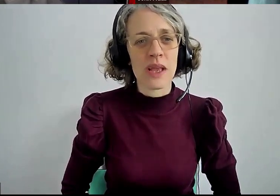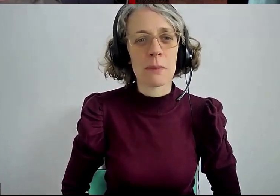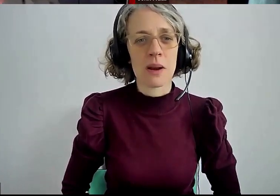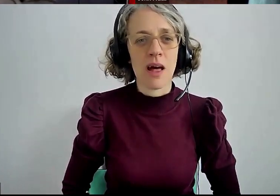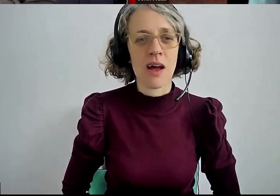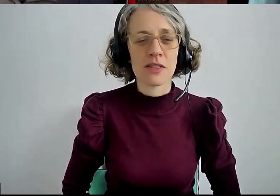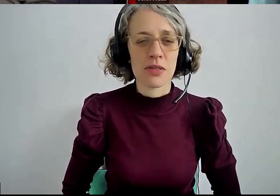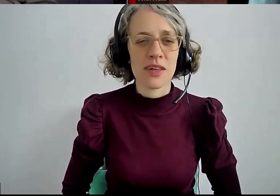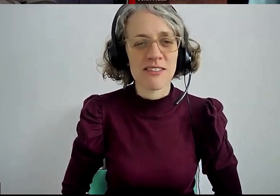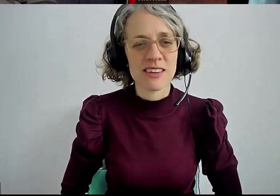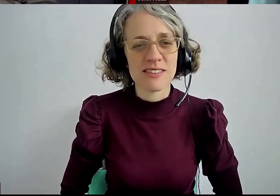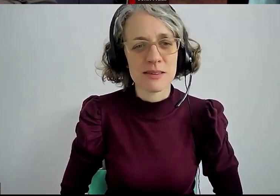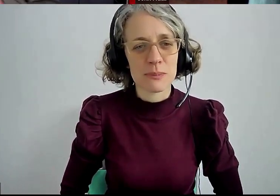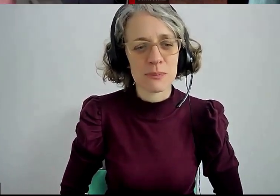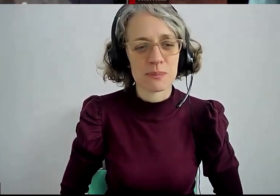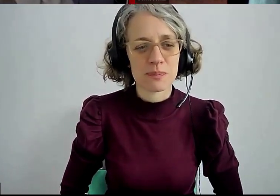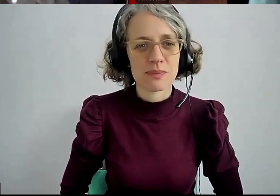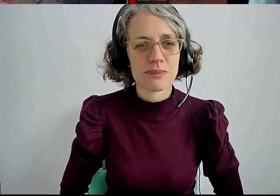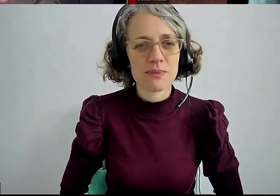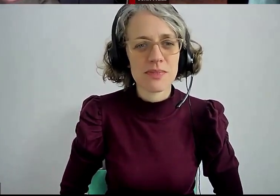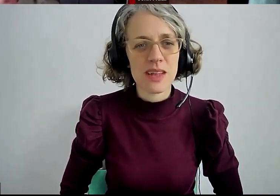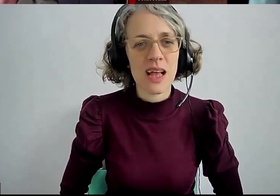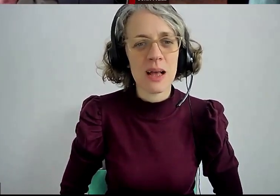how we apply the theories.